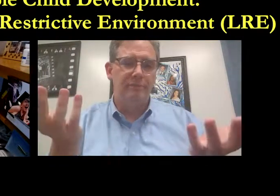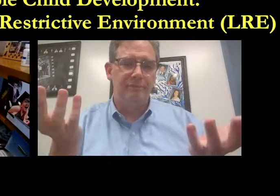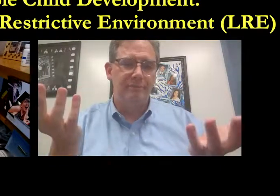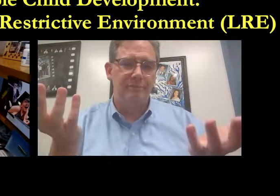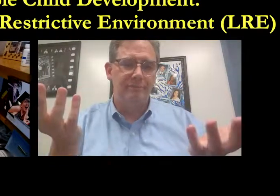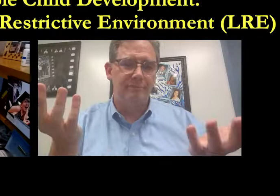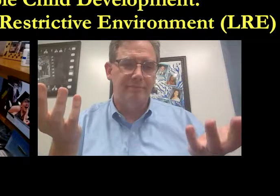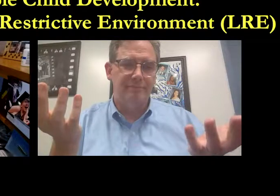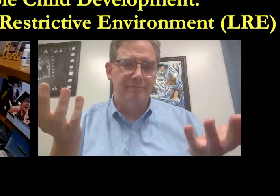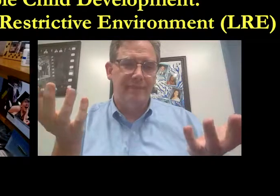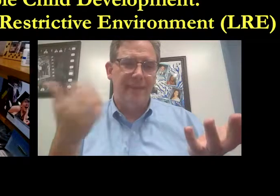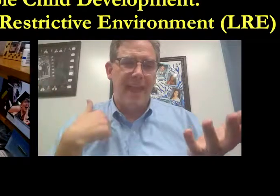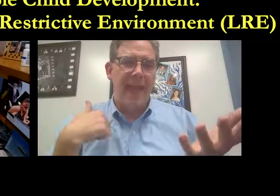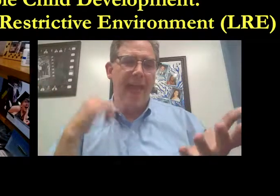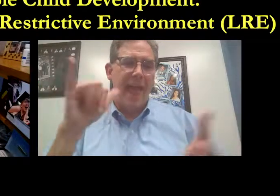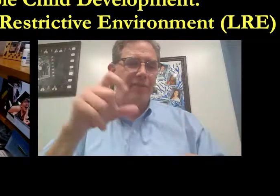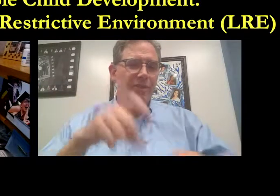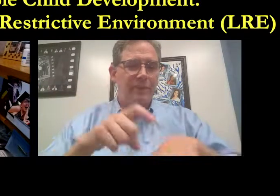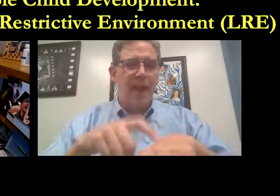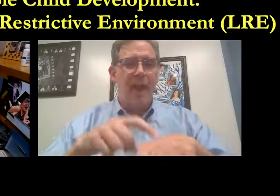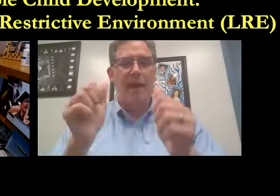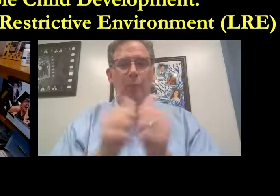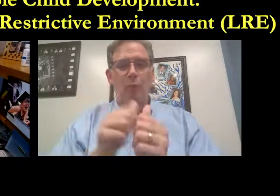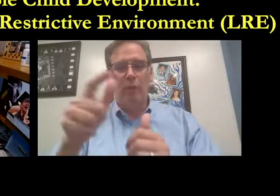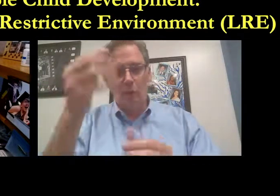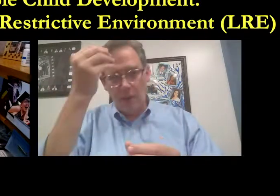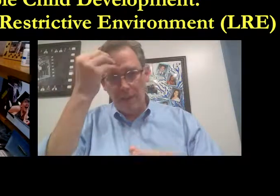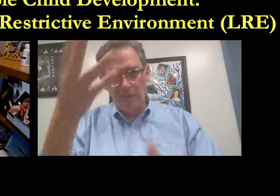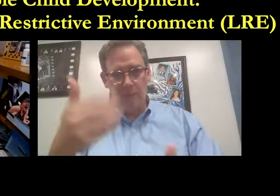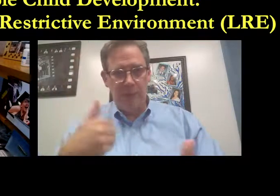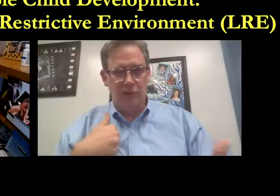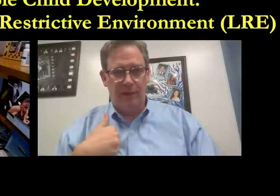well, they did the best that they could.